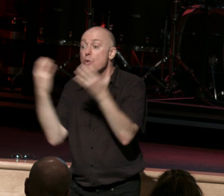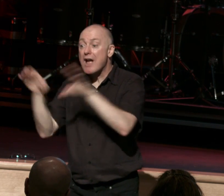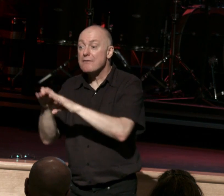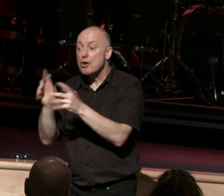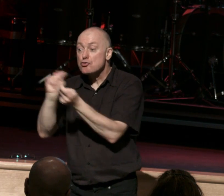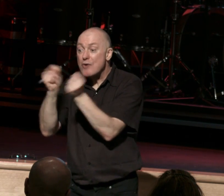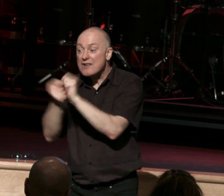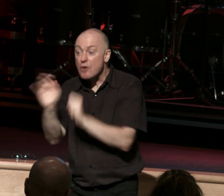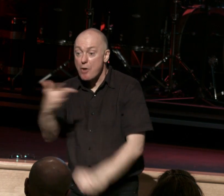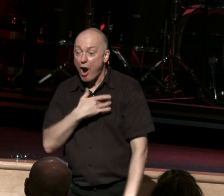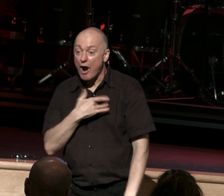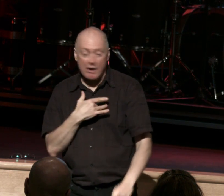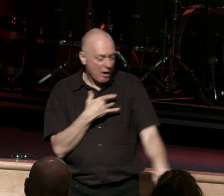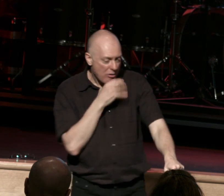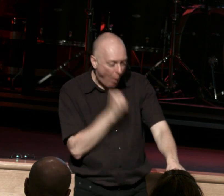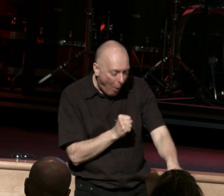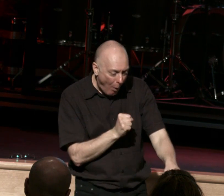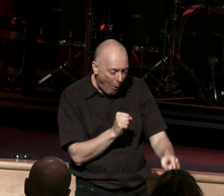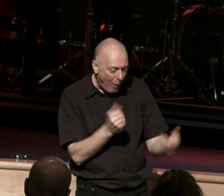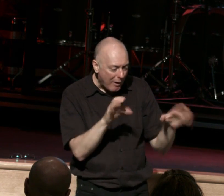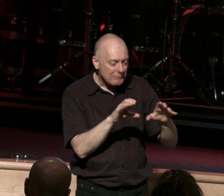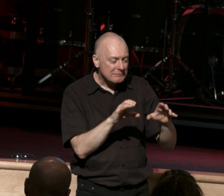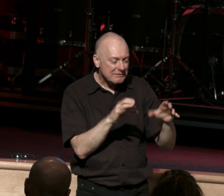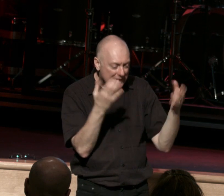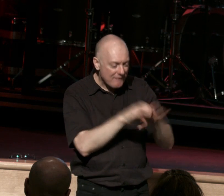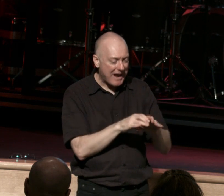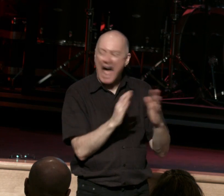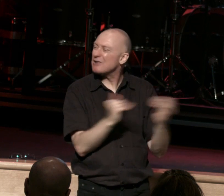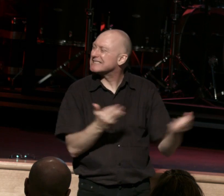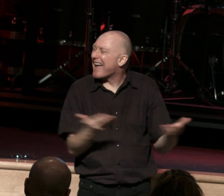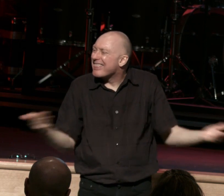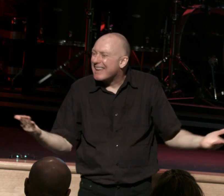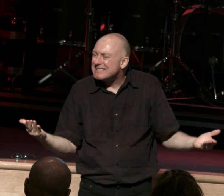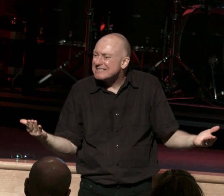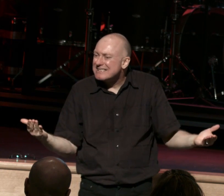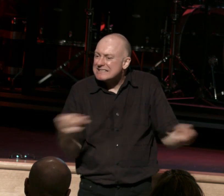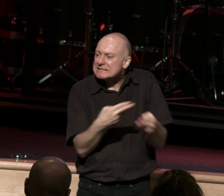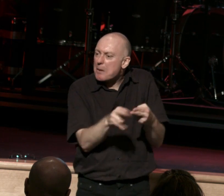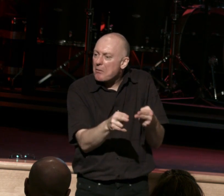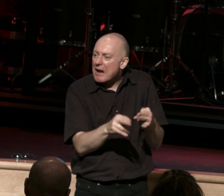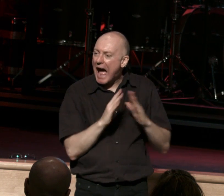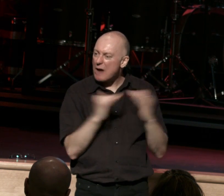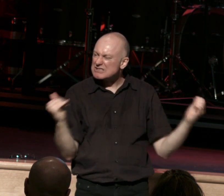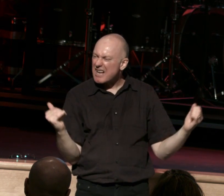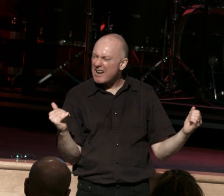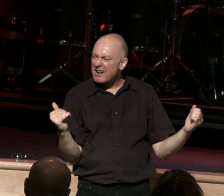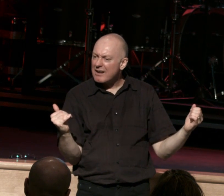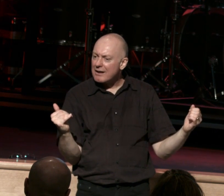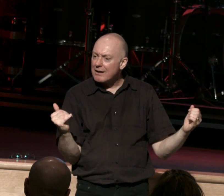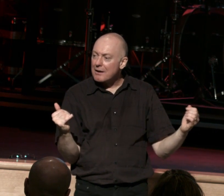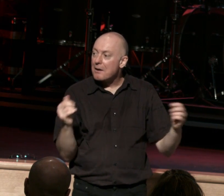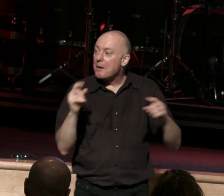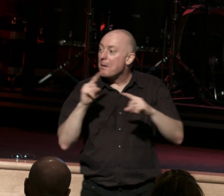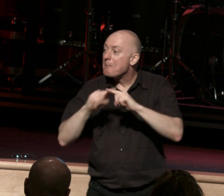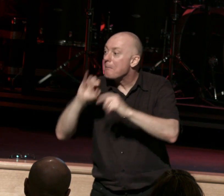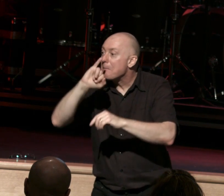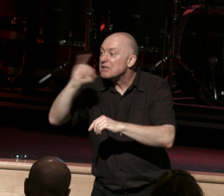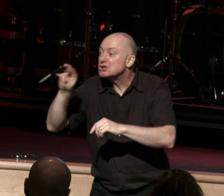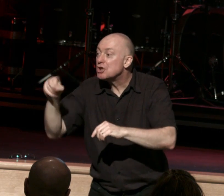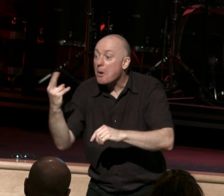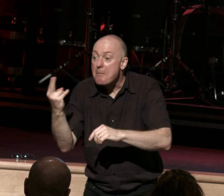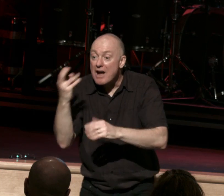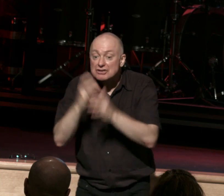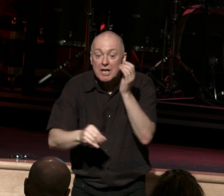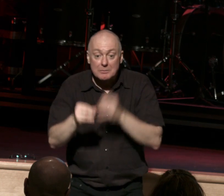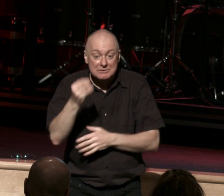the heart. So the old covenant dealt with external, temporary stuff, insufficient. But notice the prophecy of